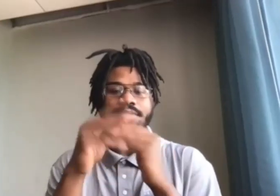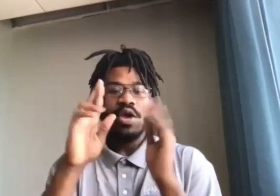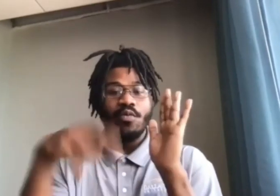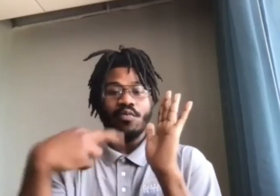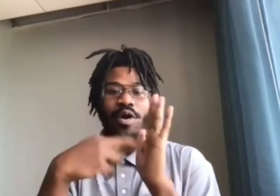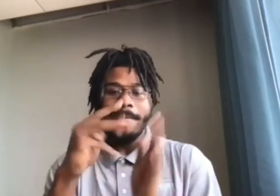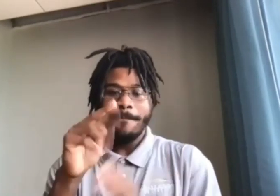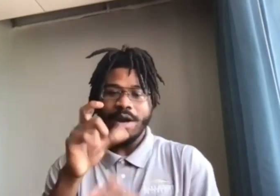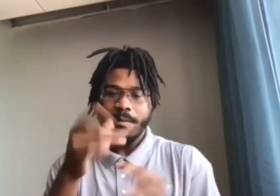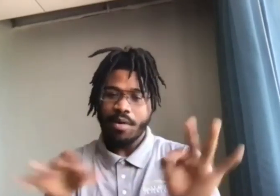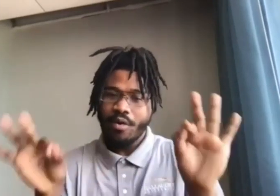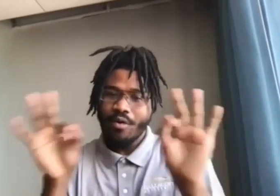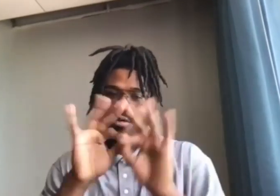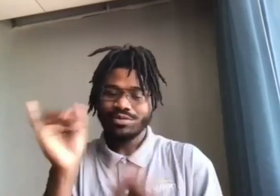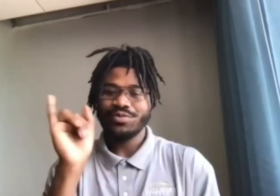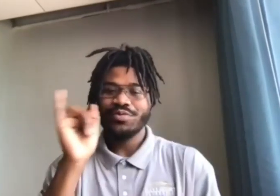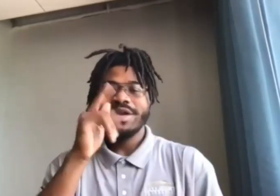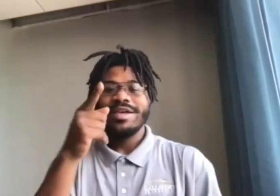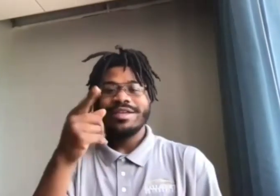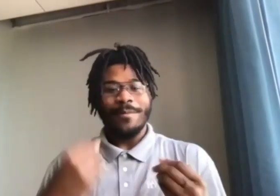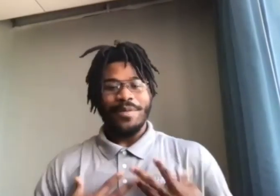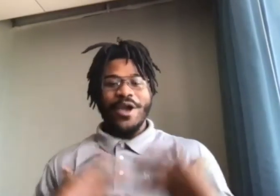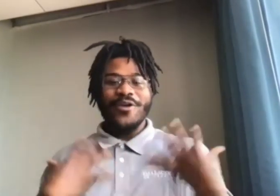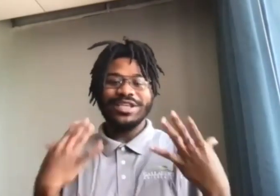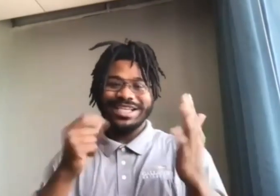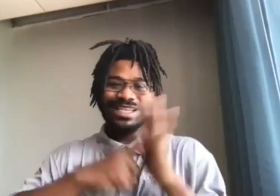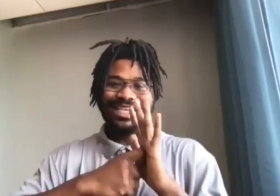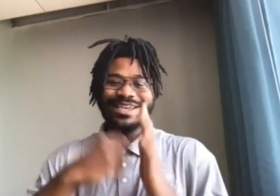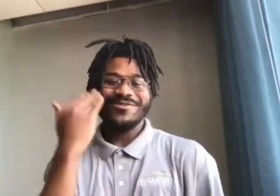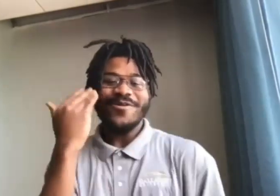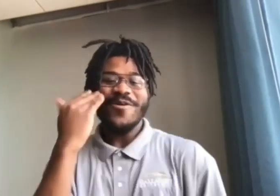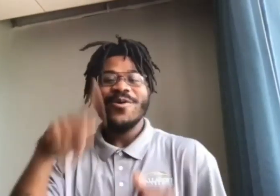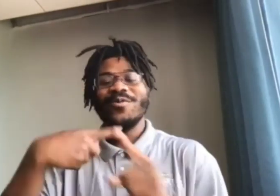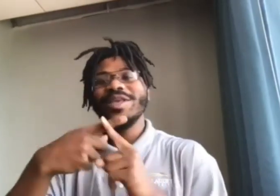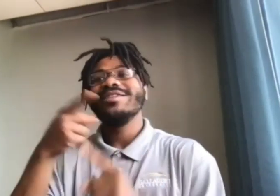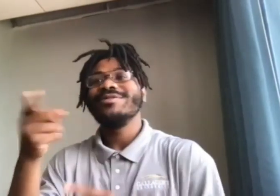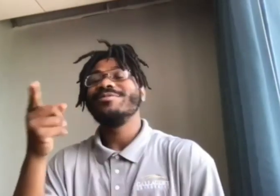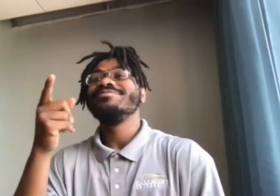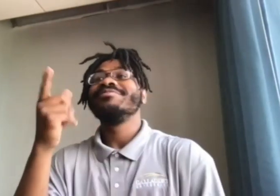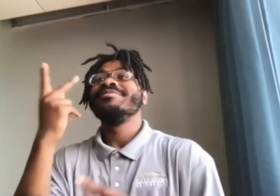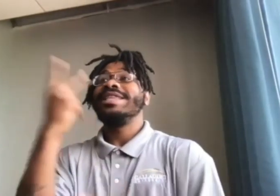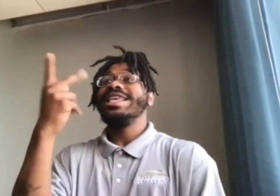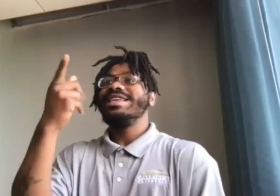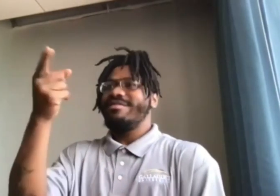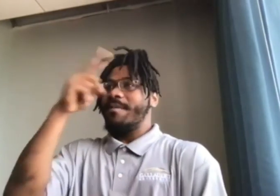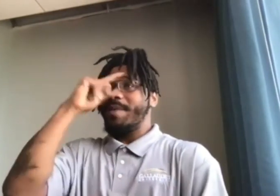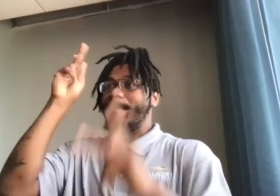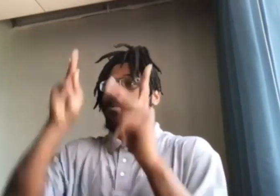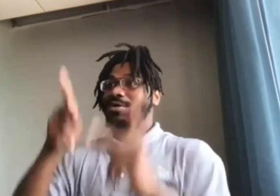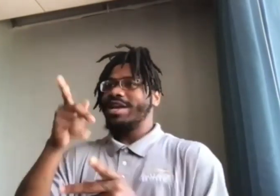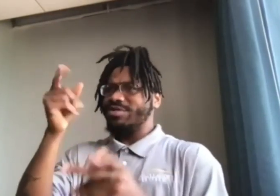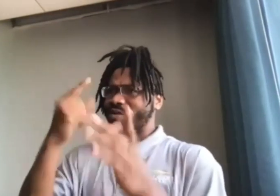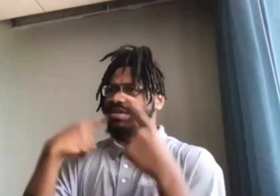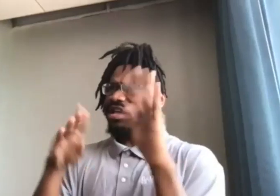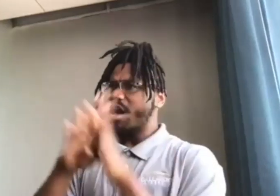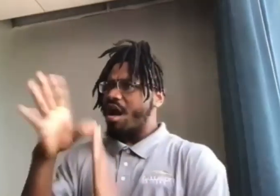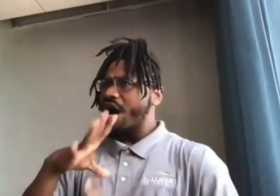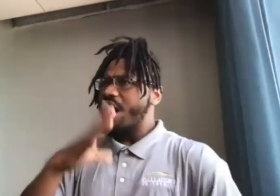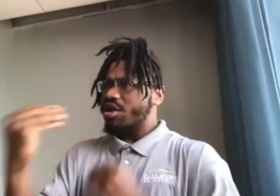I definitely want to add comment about the role of individuals who are BIPOC is key. If